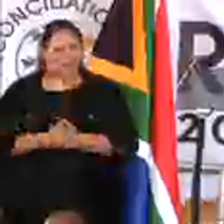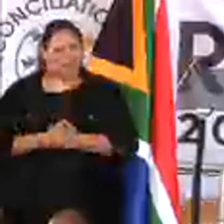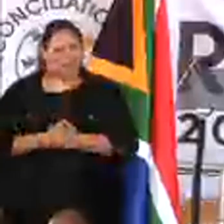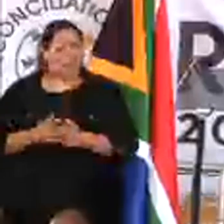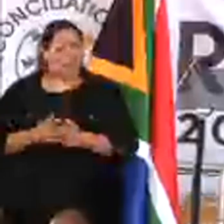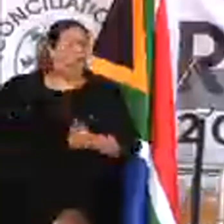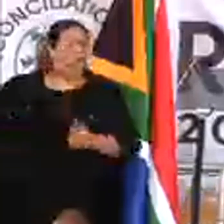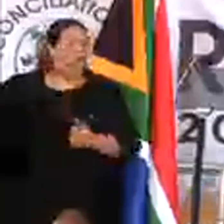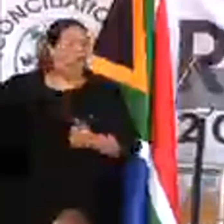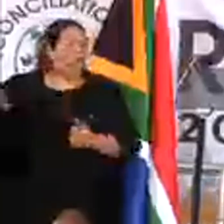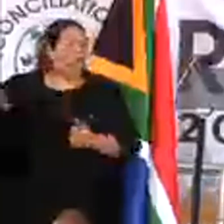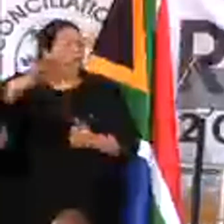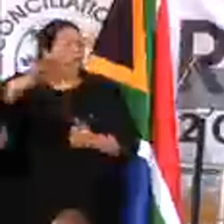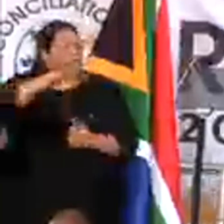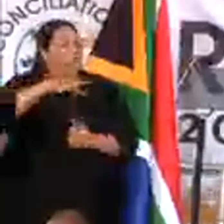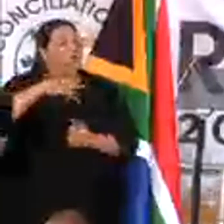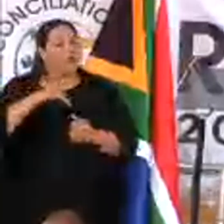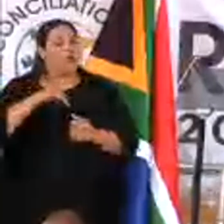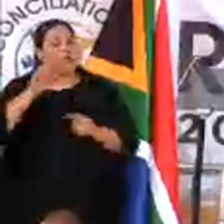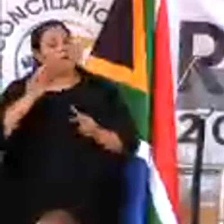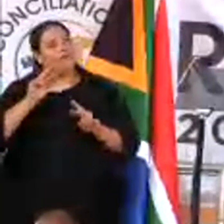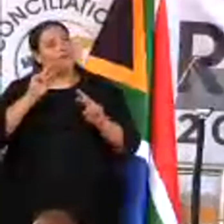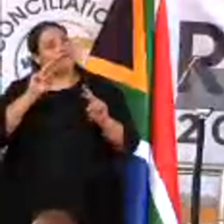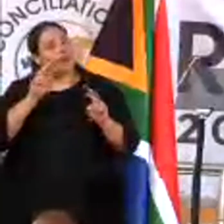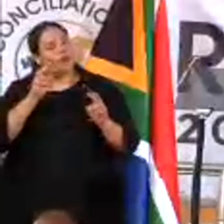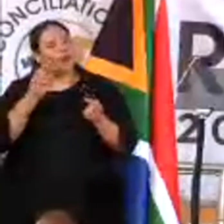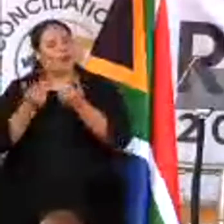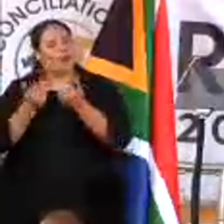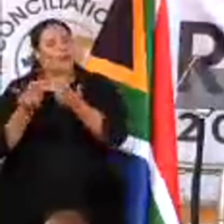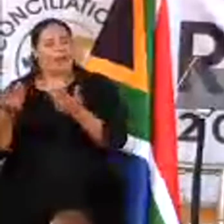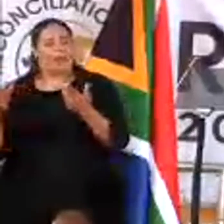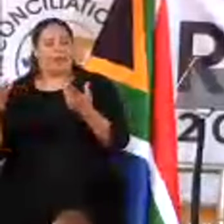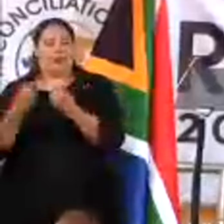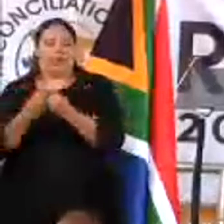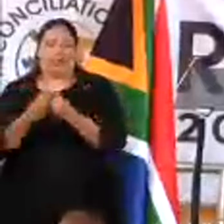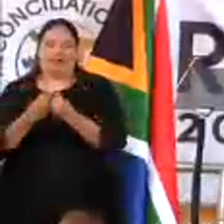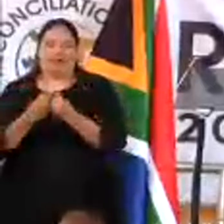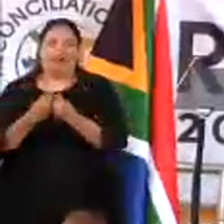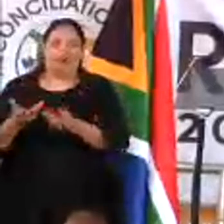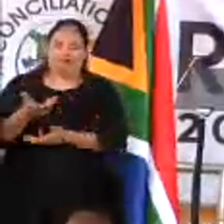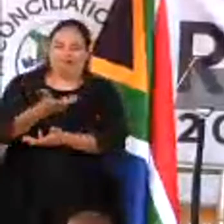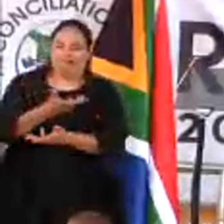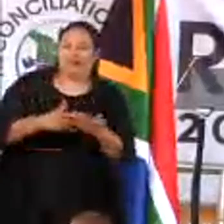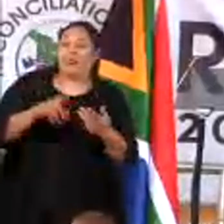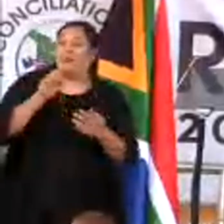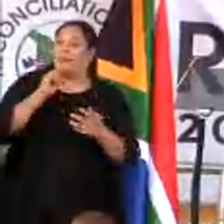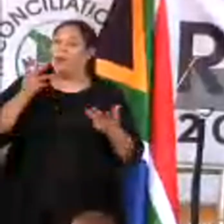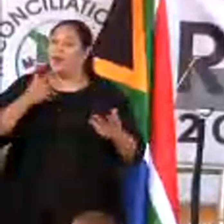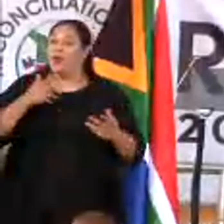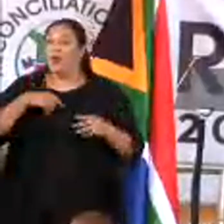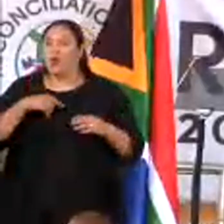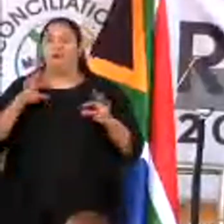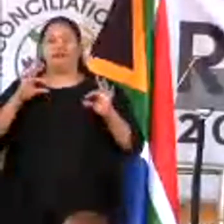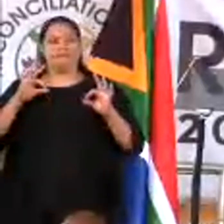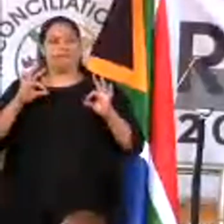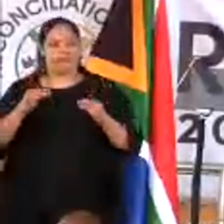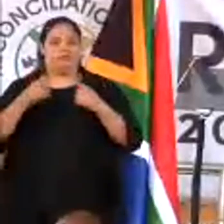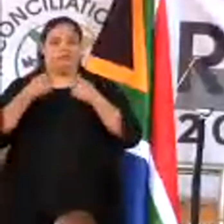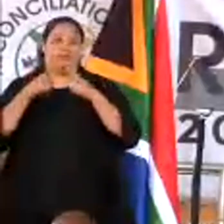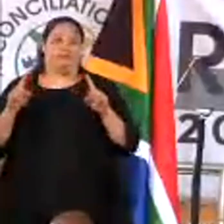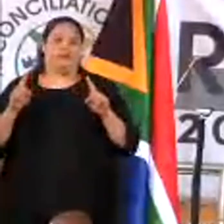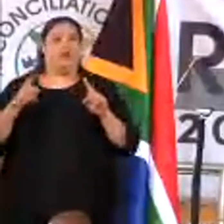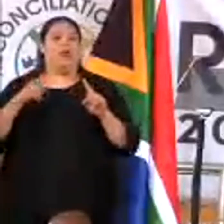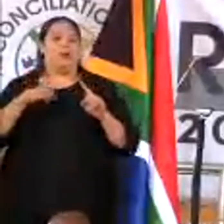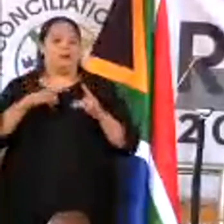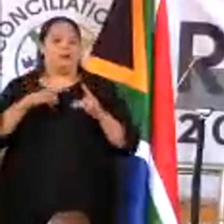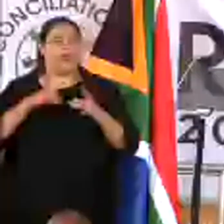All of them putting their views forward together. And this is where we reaffirm